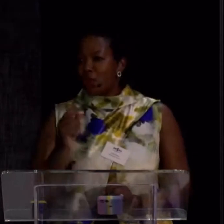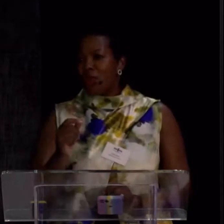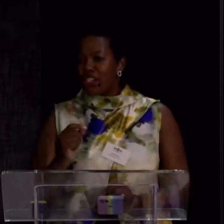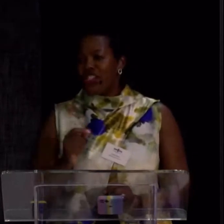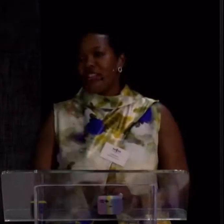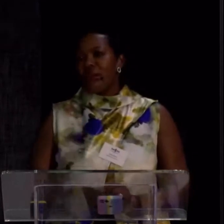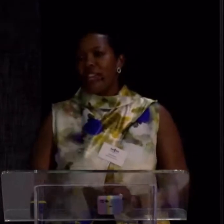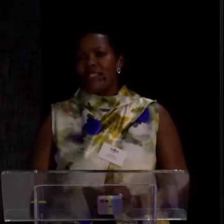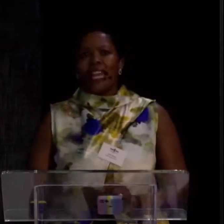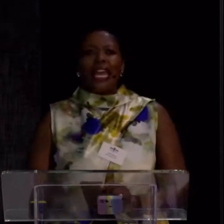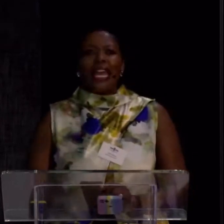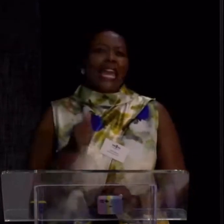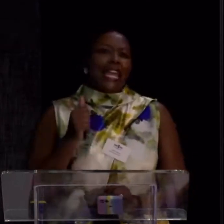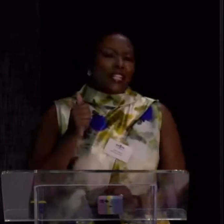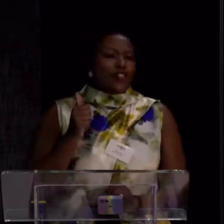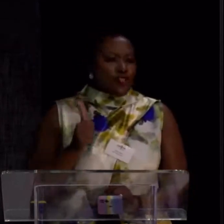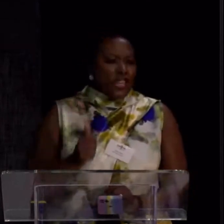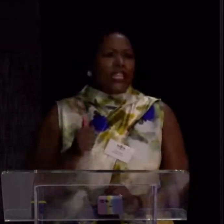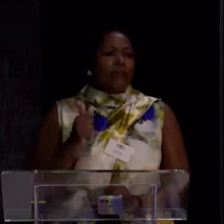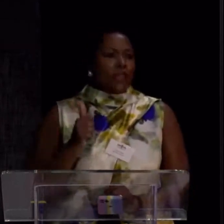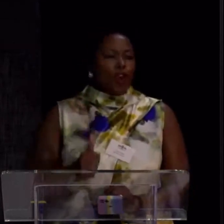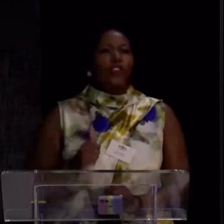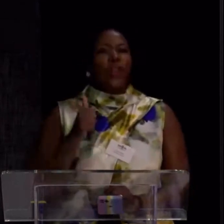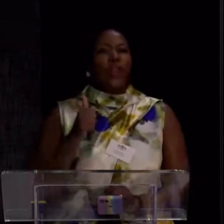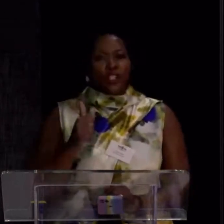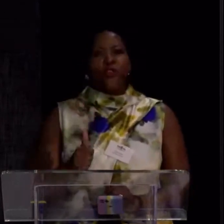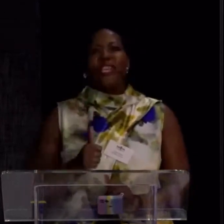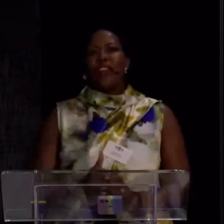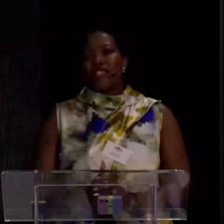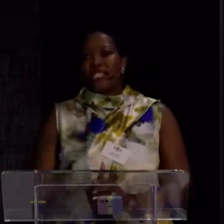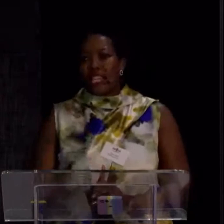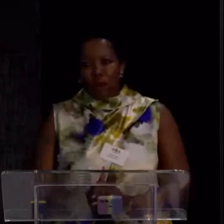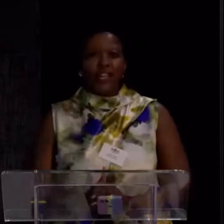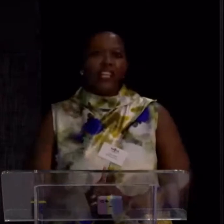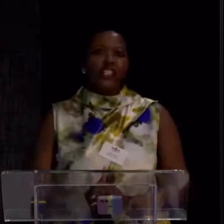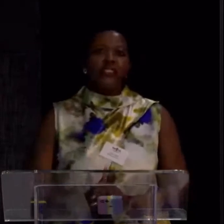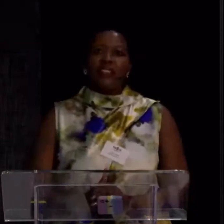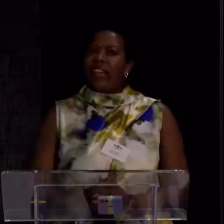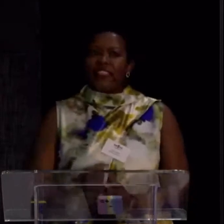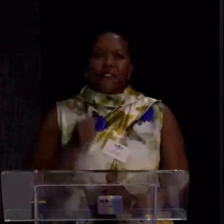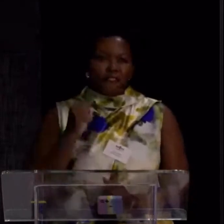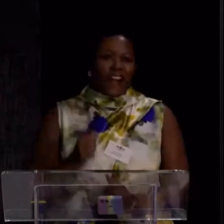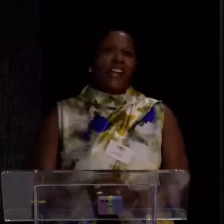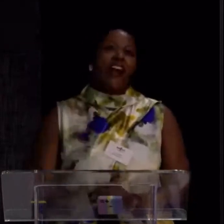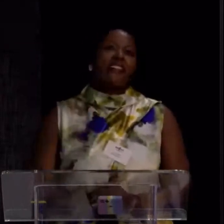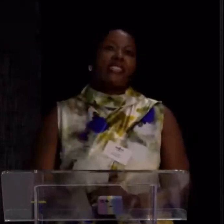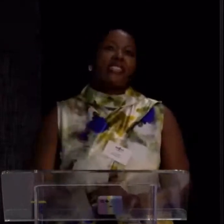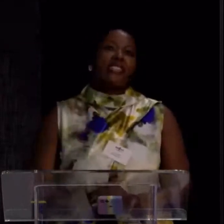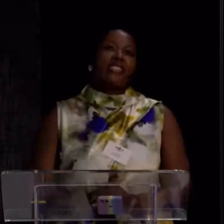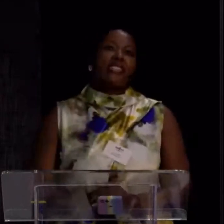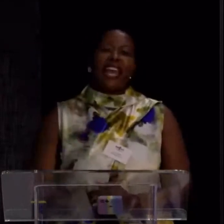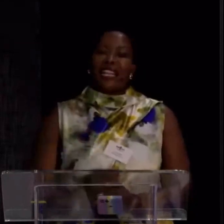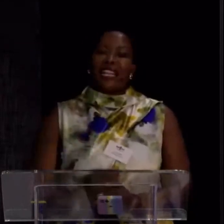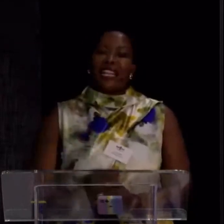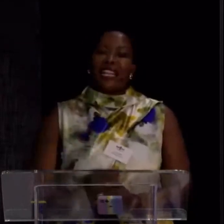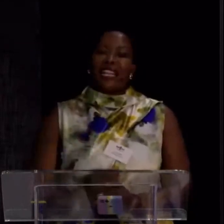got questions around that. Is it really because we are truly a resilient population that fights hard,